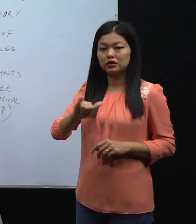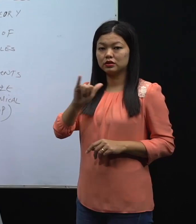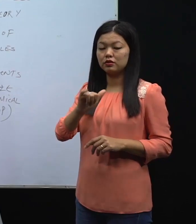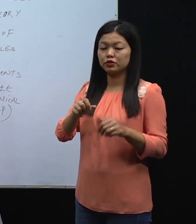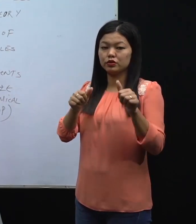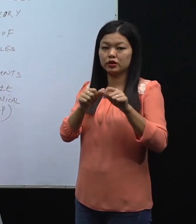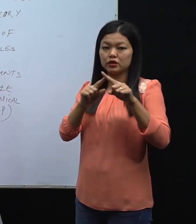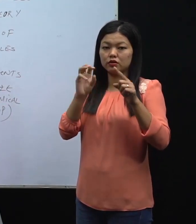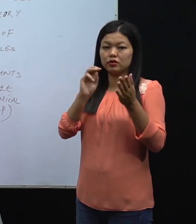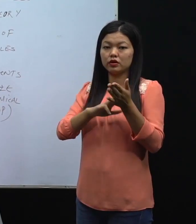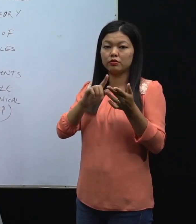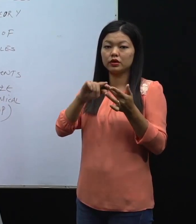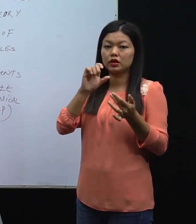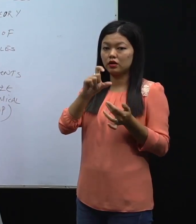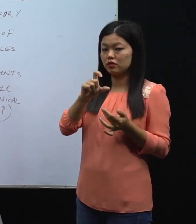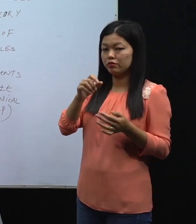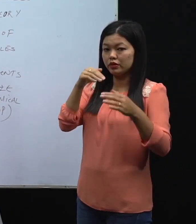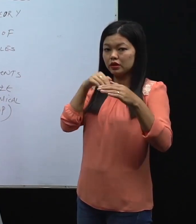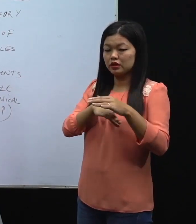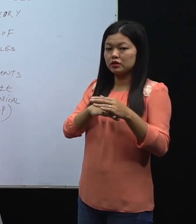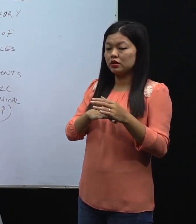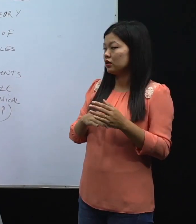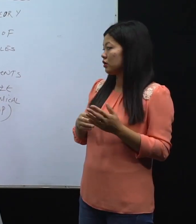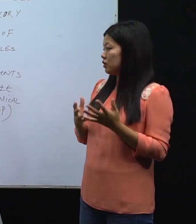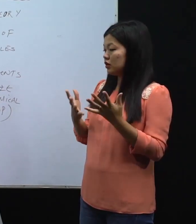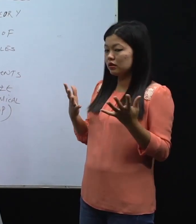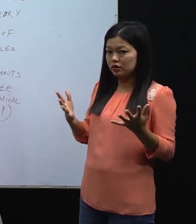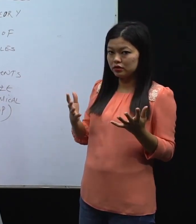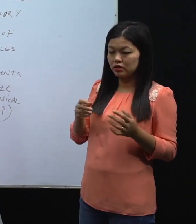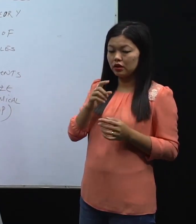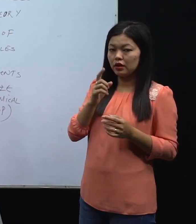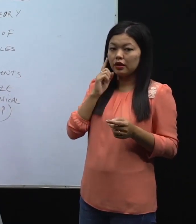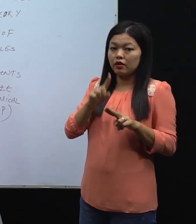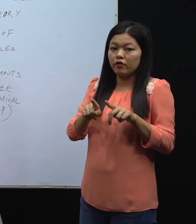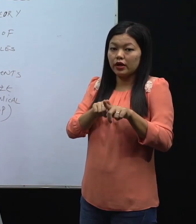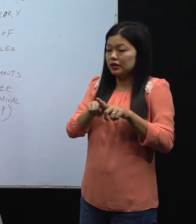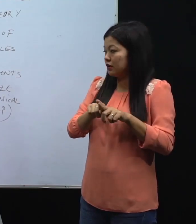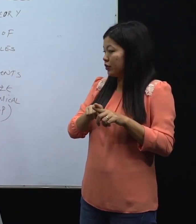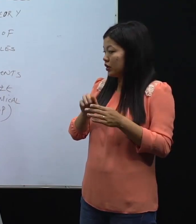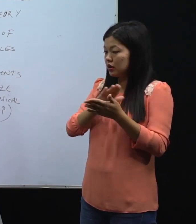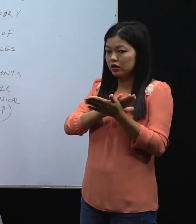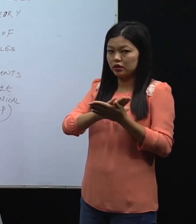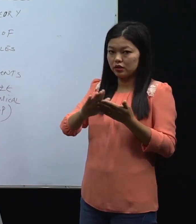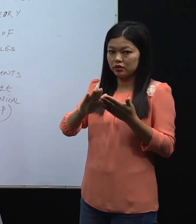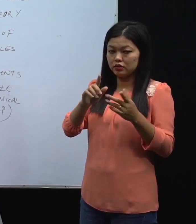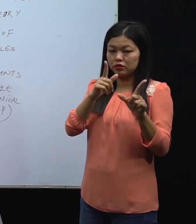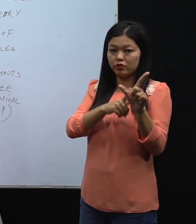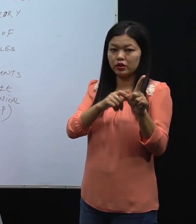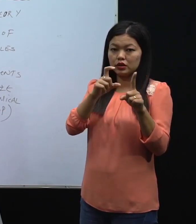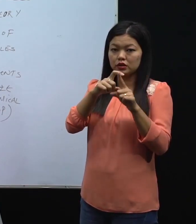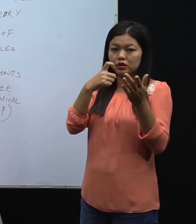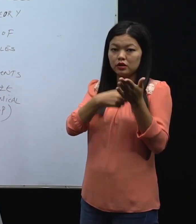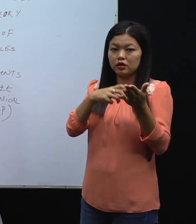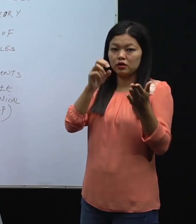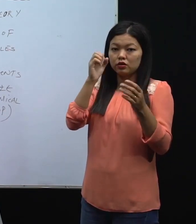property. Clear? So if we have, okay, now this is hydrogen, okay, this is a symbol of hydrogen. If we